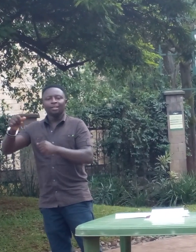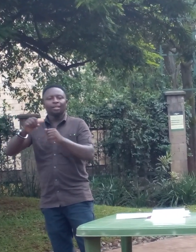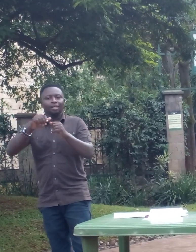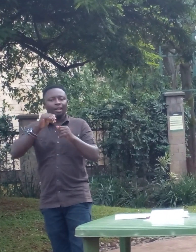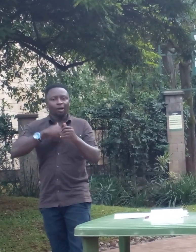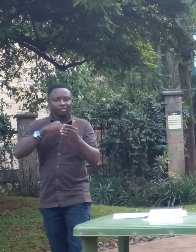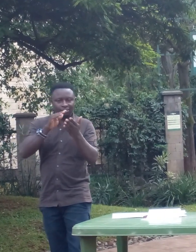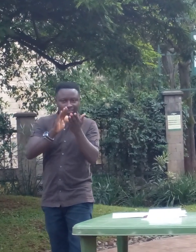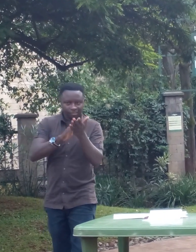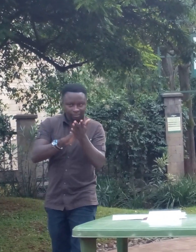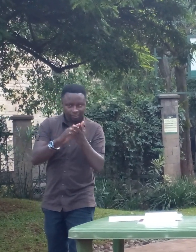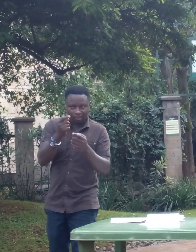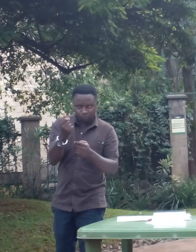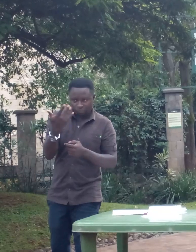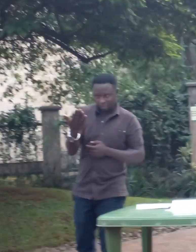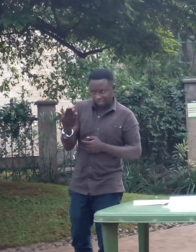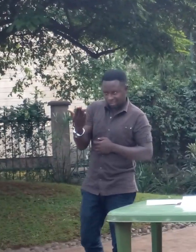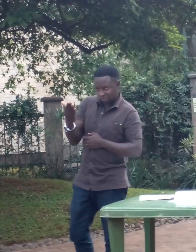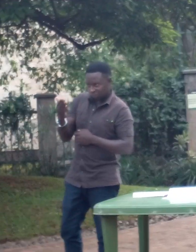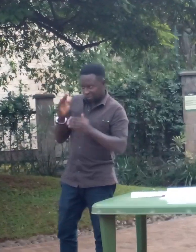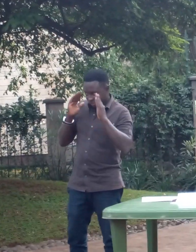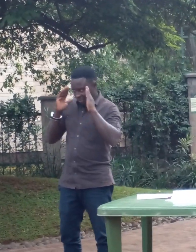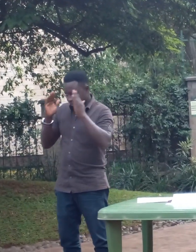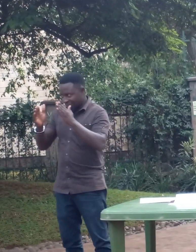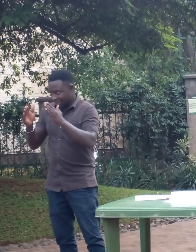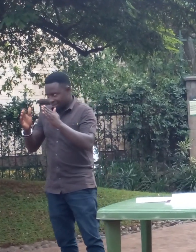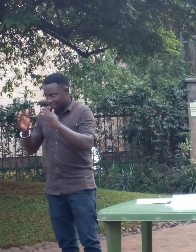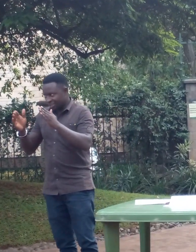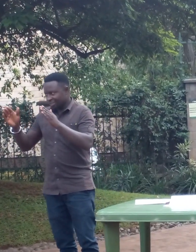So, we request to give you a